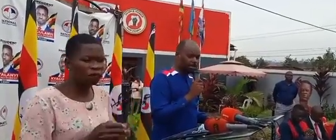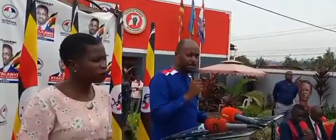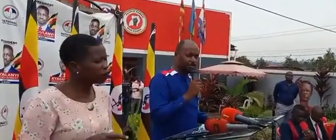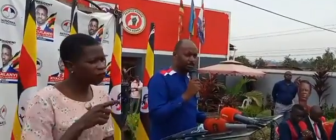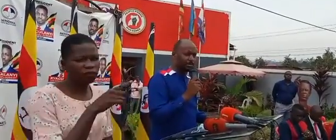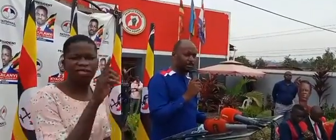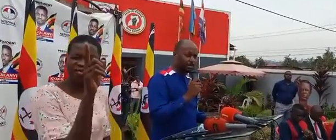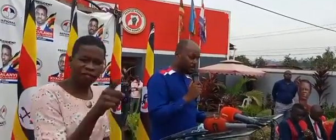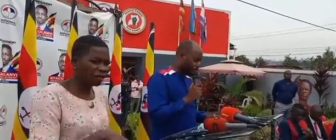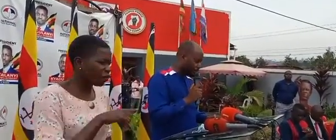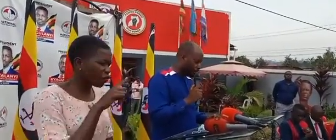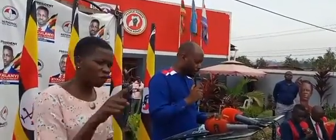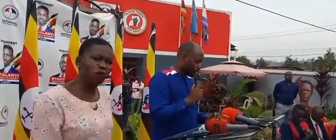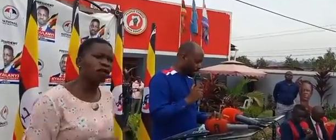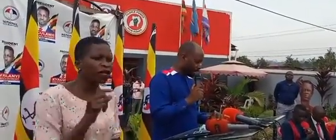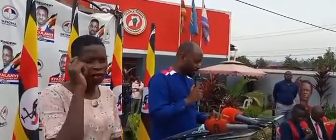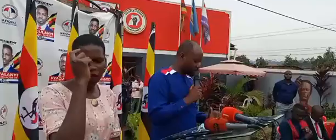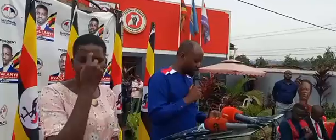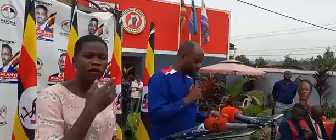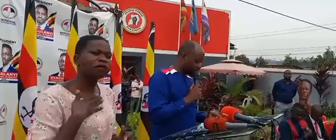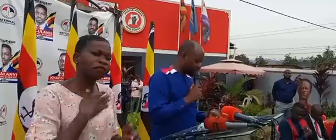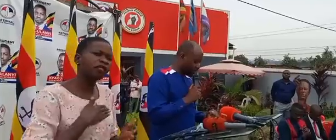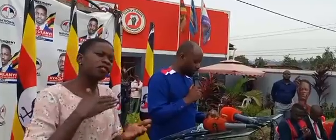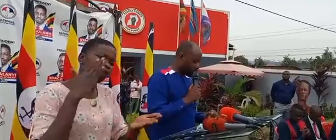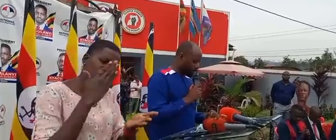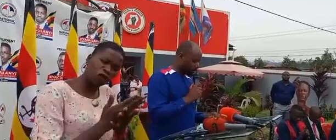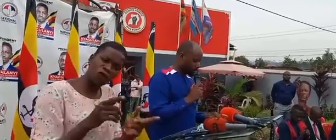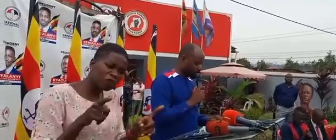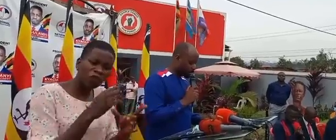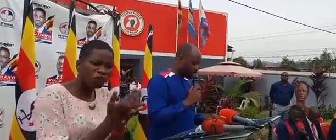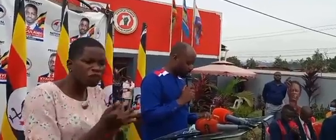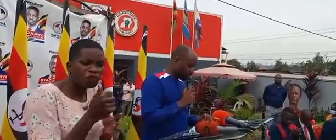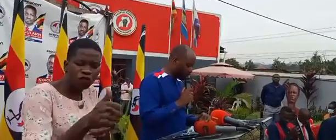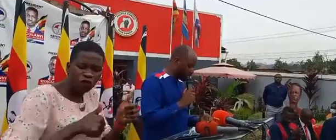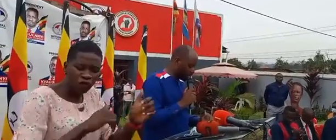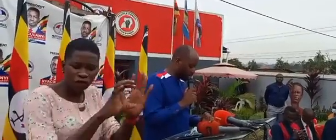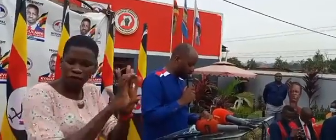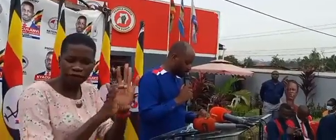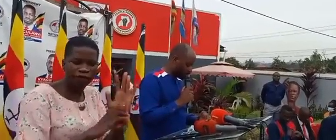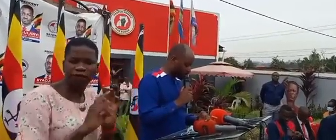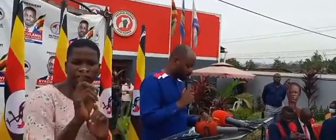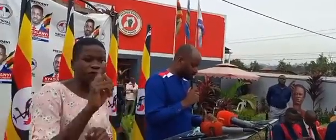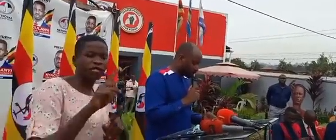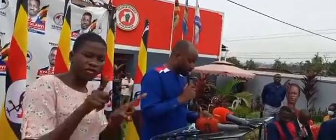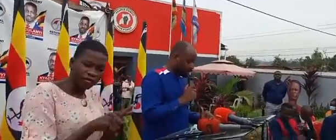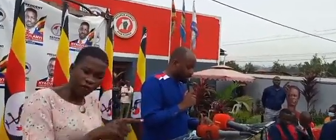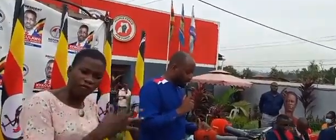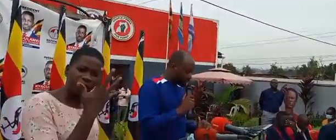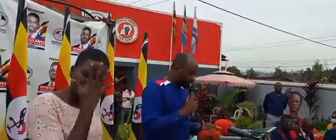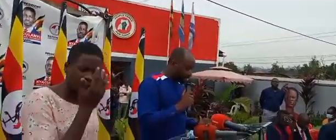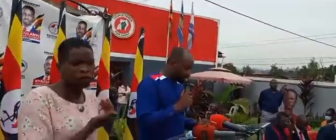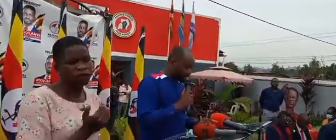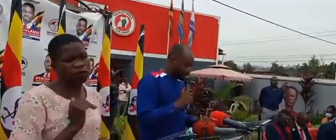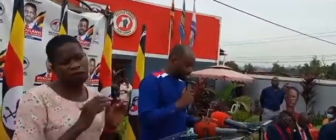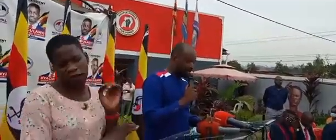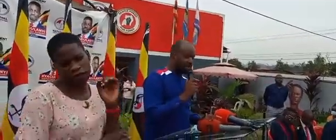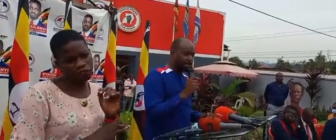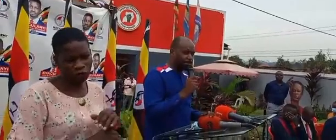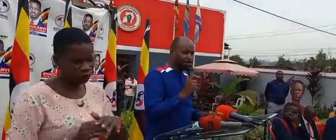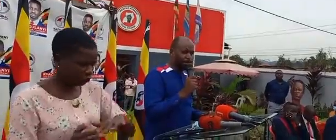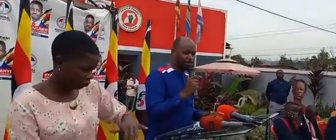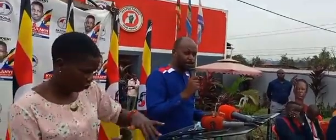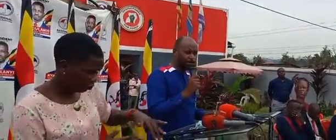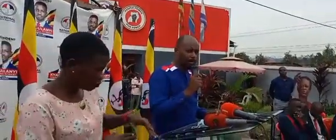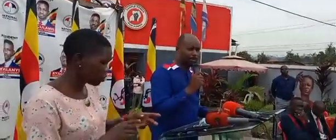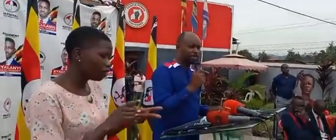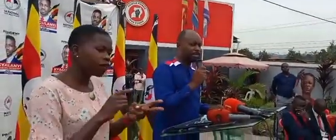actions, which are not only illegal and unconstitutional, but also shameful to our country. Maybe the other second last